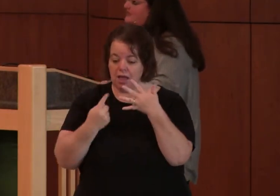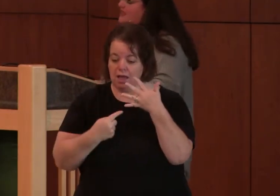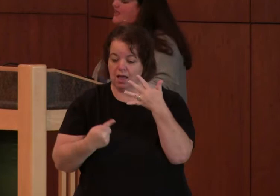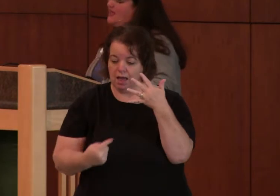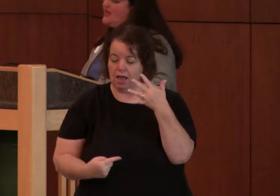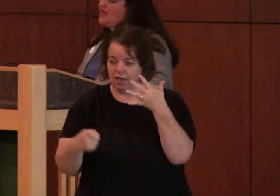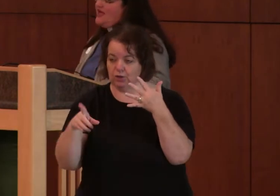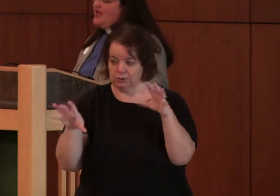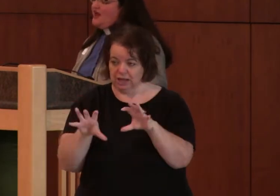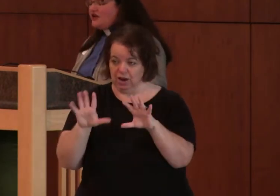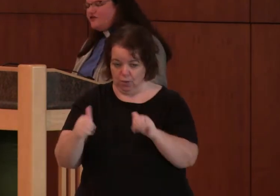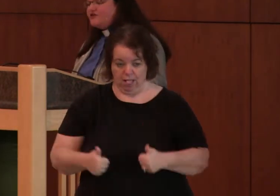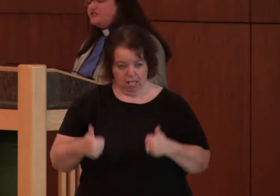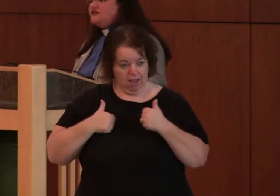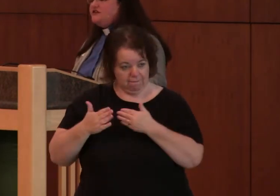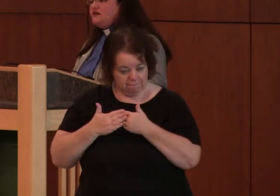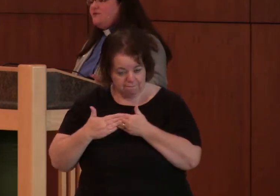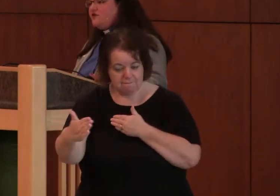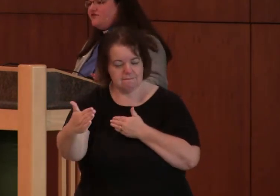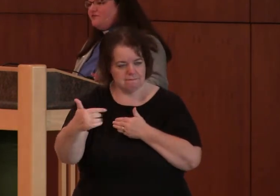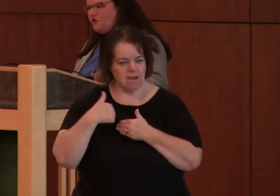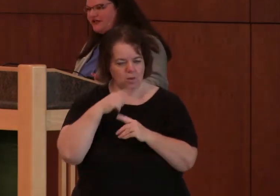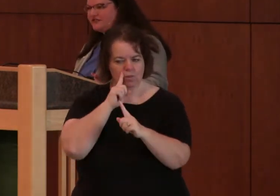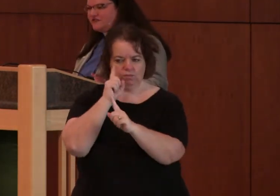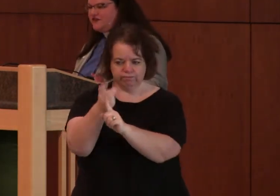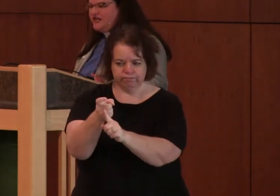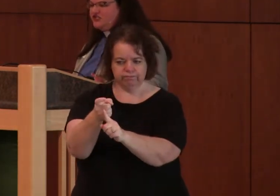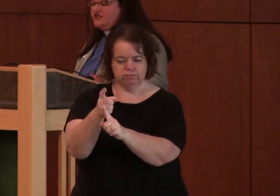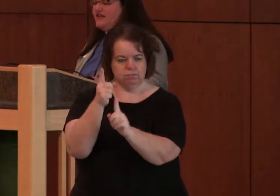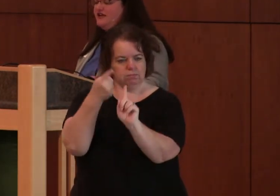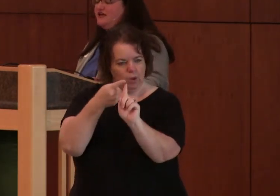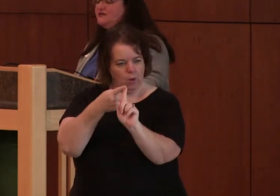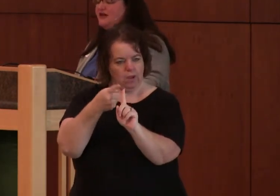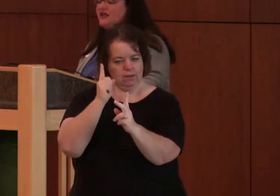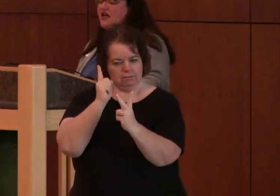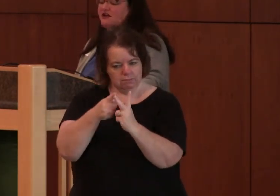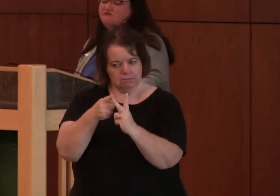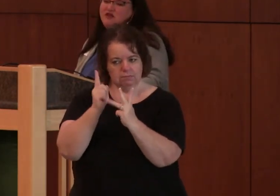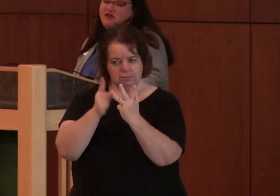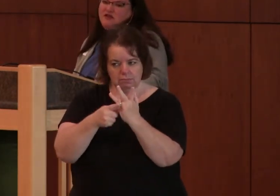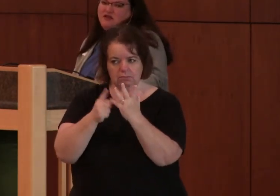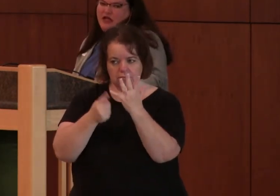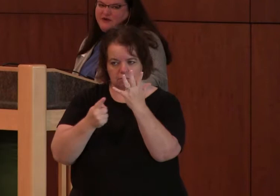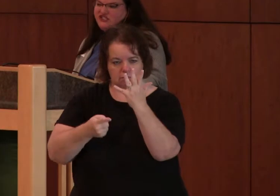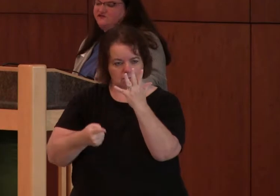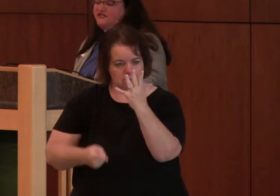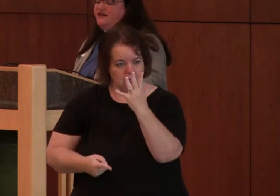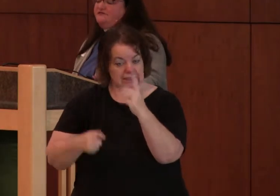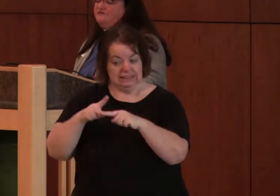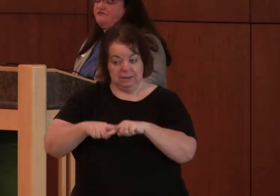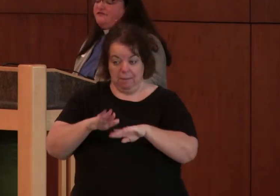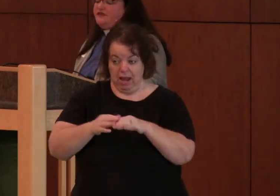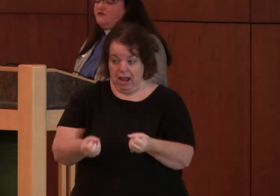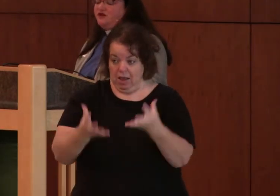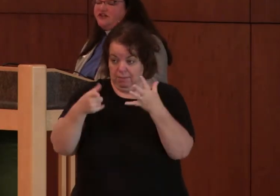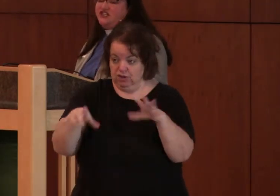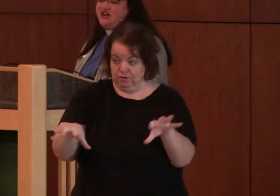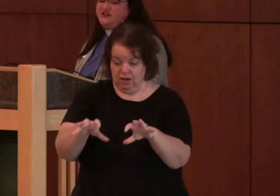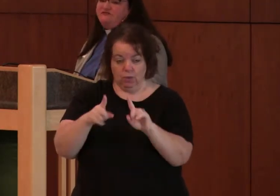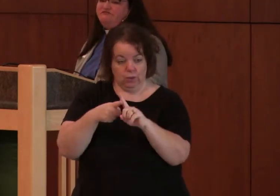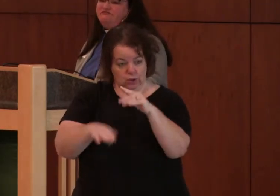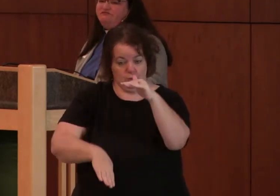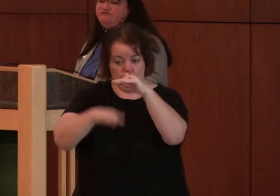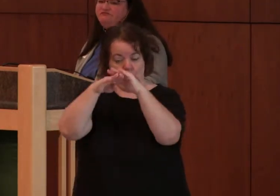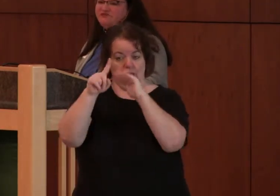life, and I'll give you a certain number of points for each thing. And depending on how much you've done, when you